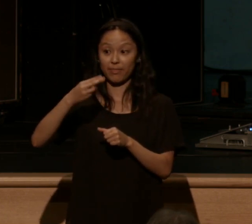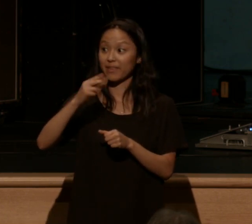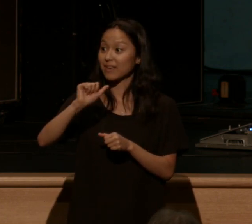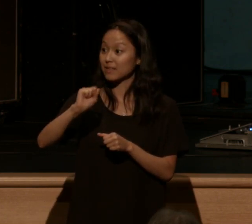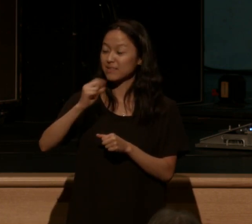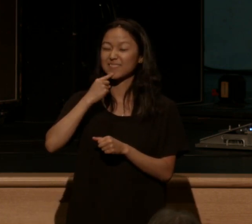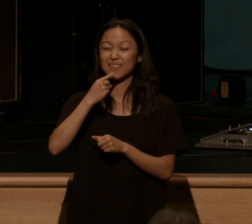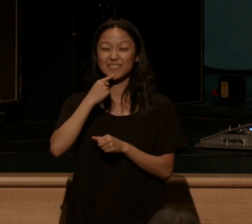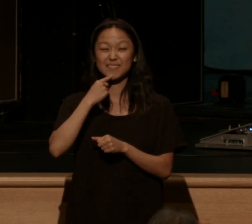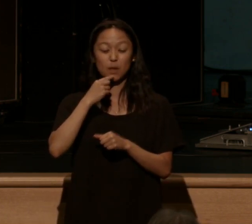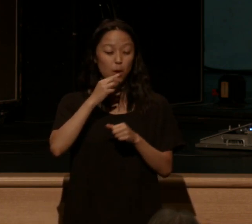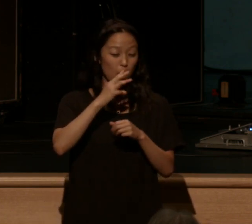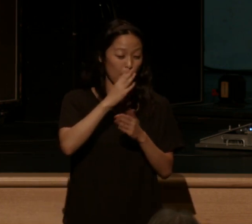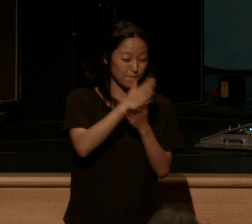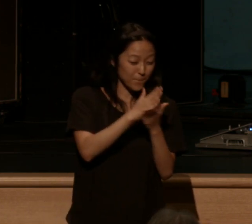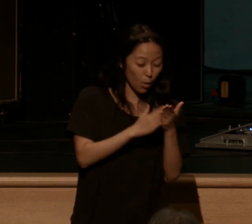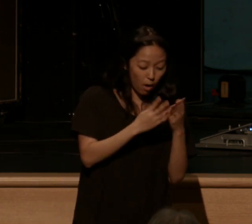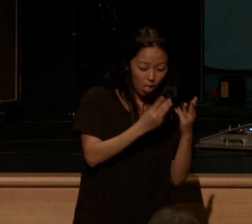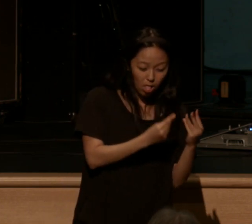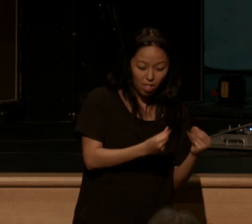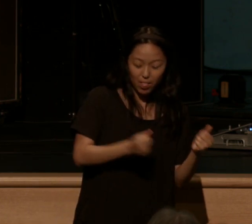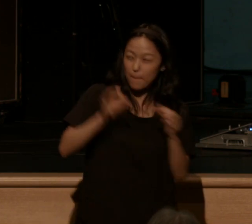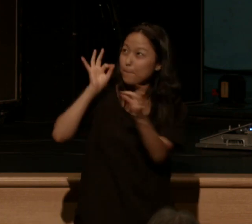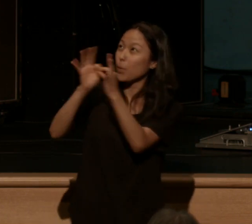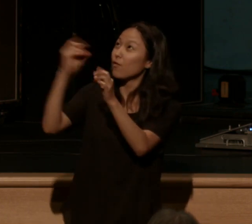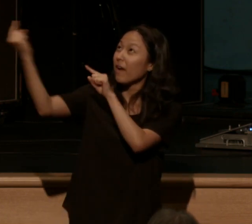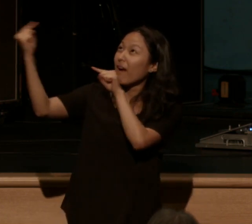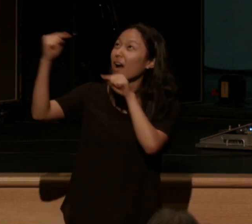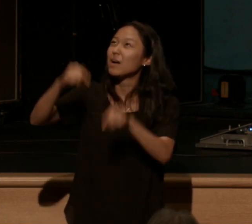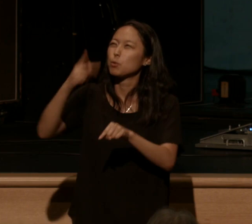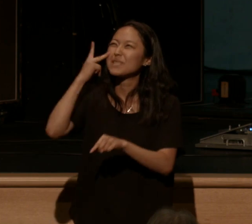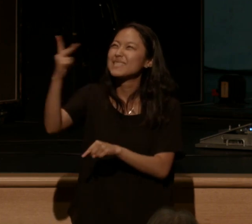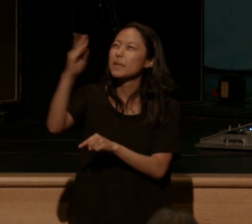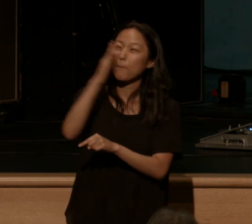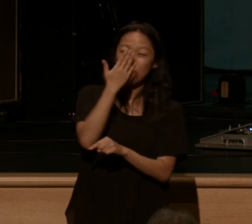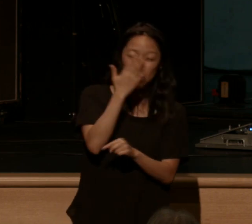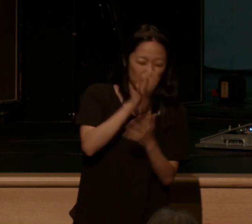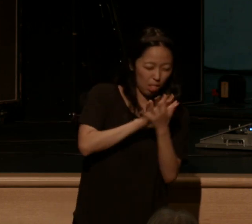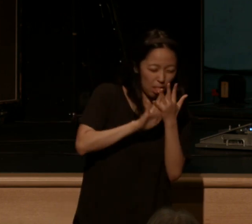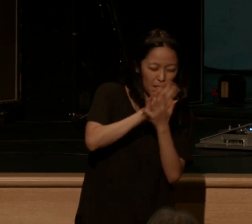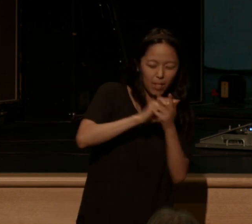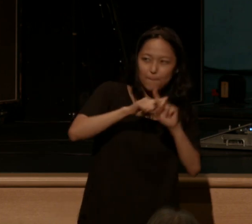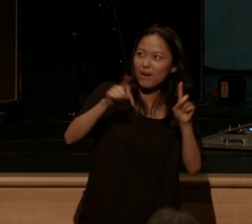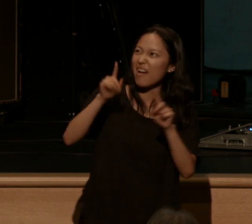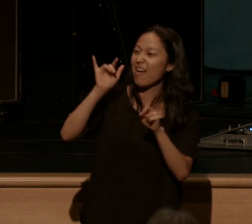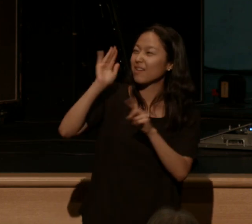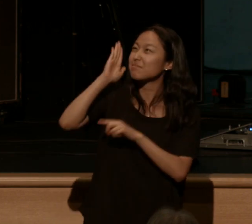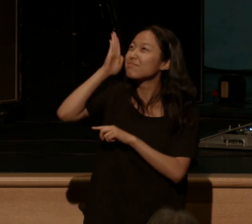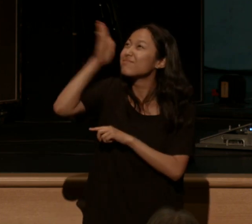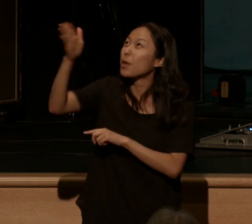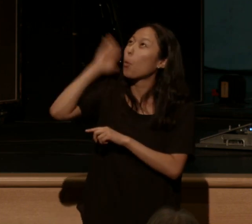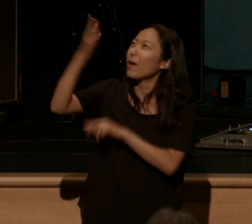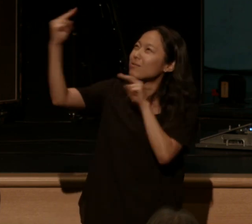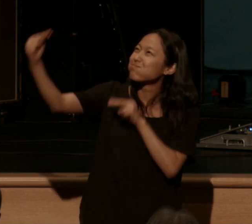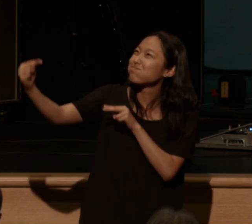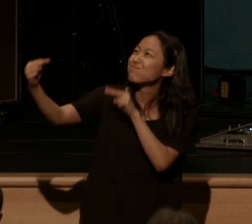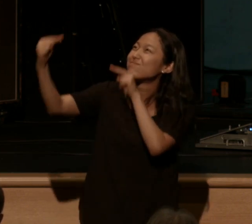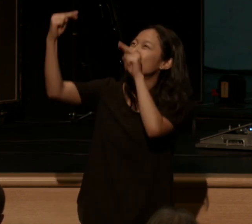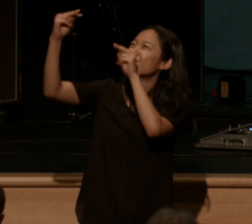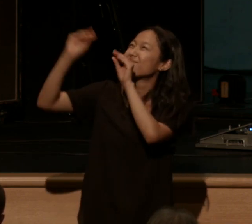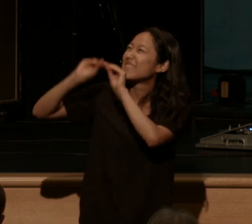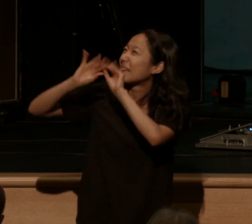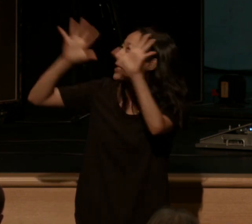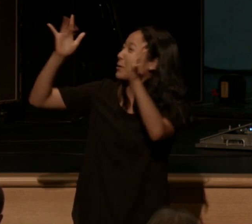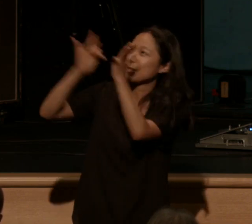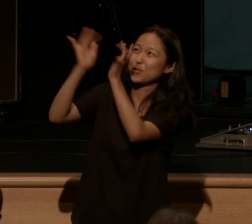the partial passes away and the perfect comes, we see in a mirror now dimly, but then we shall see face to face